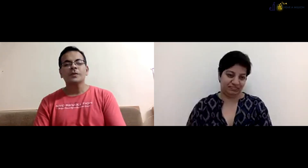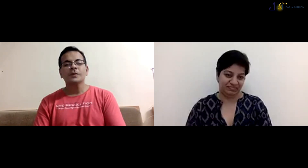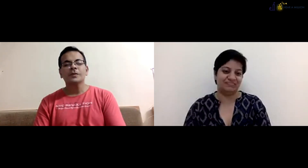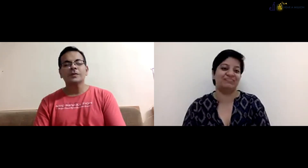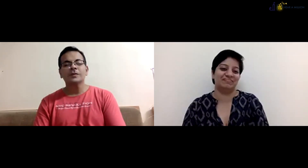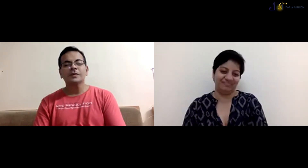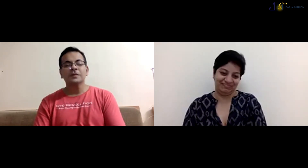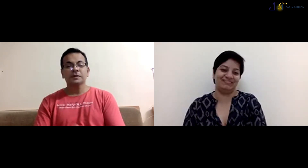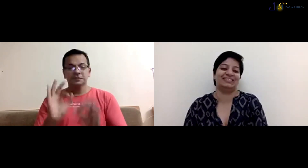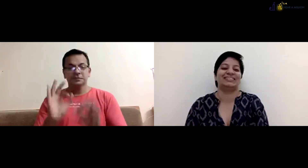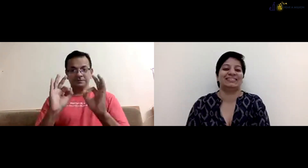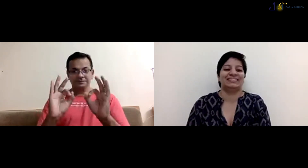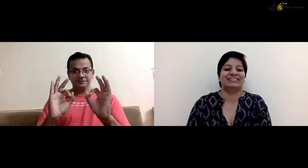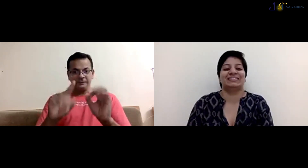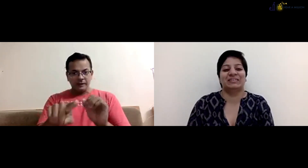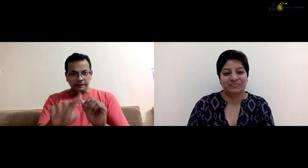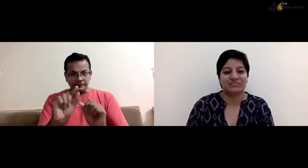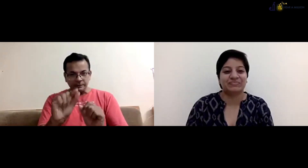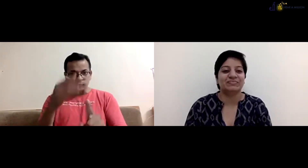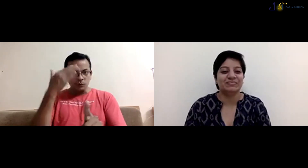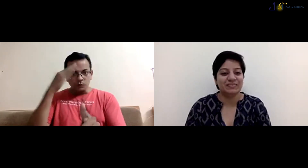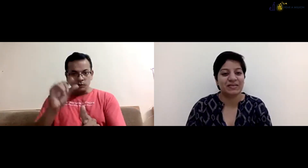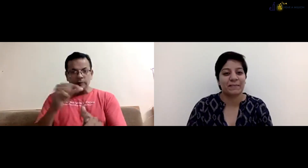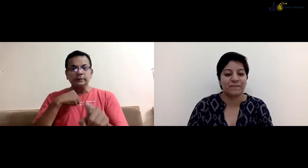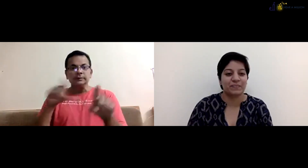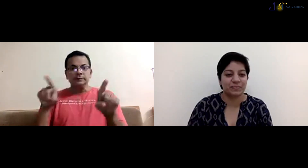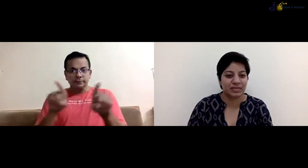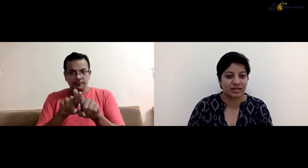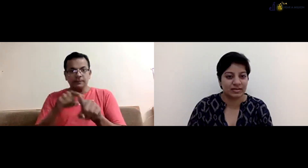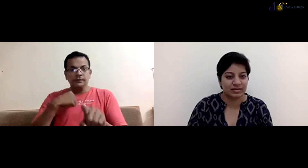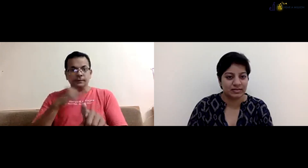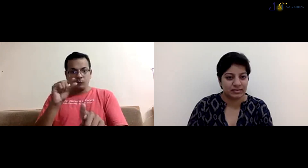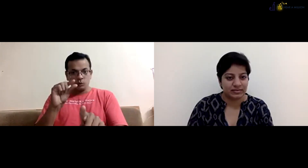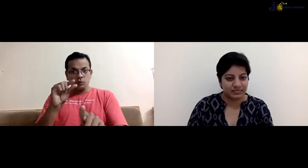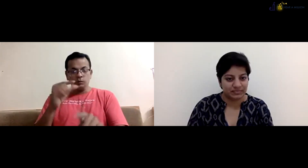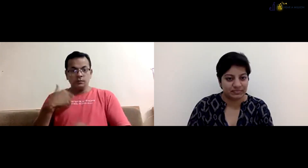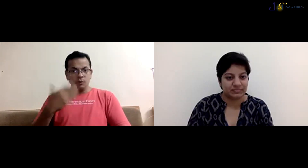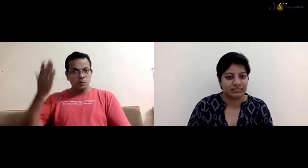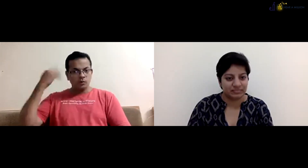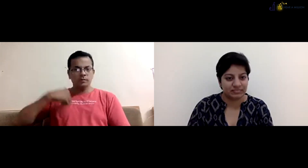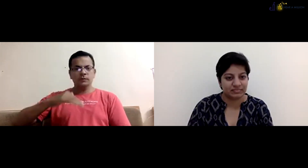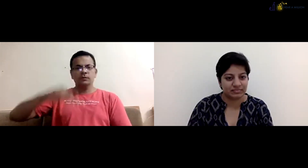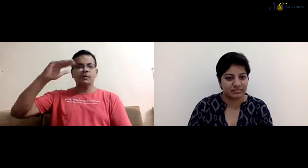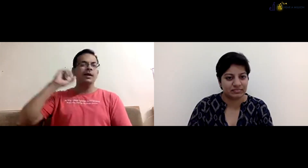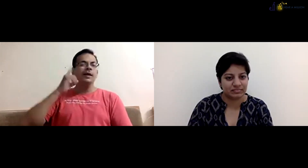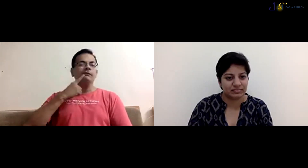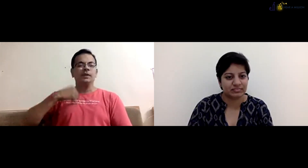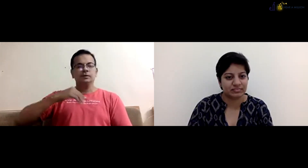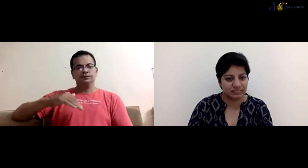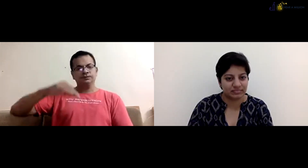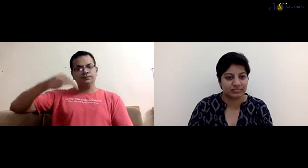been facing this problem too. So this has been 5 years. We know about this. So, okay, this thing